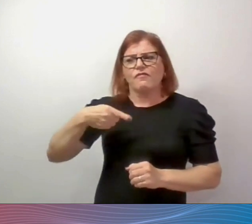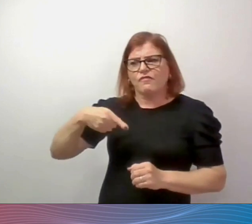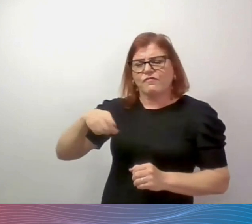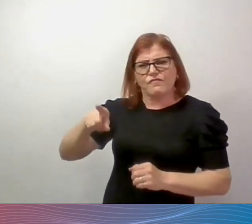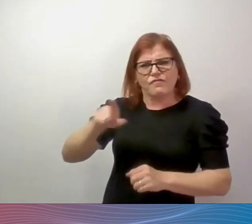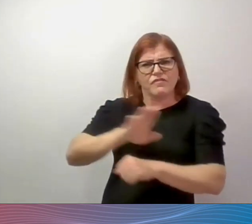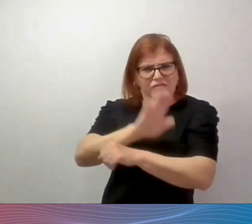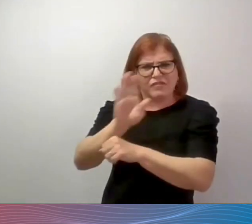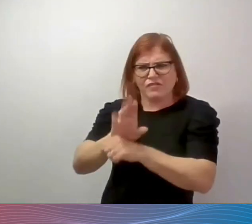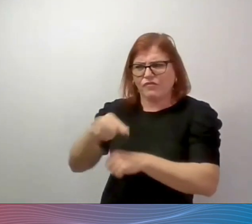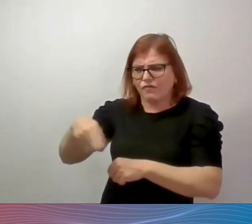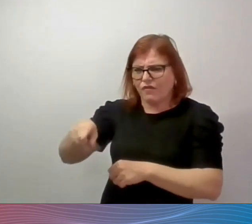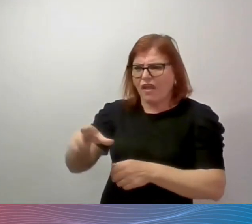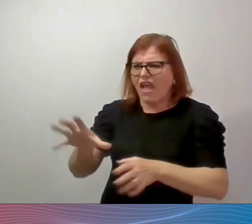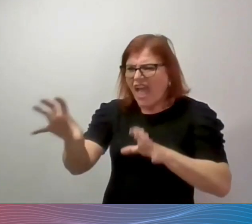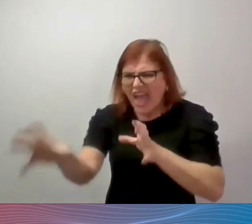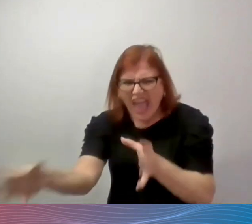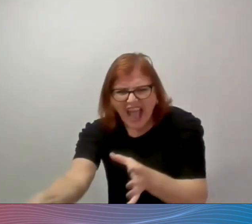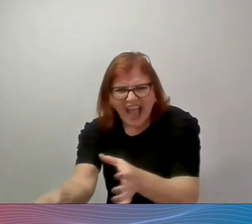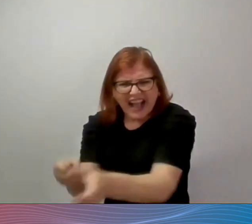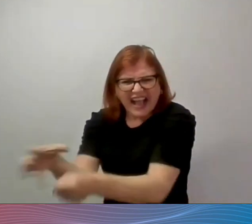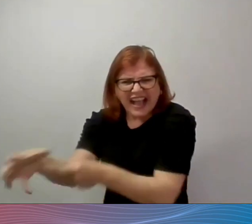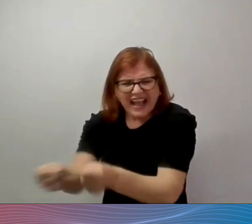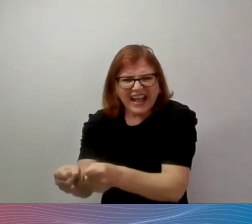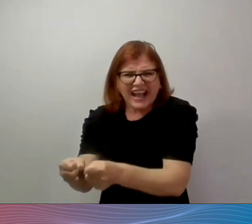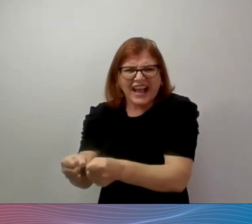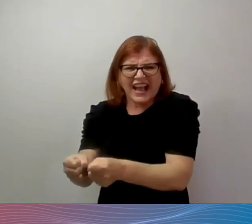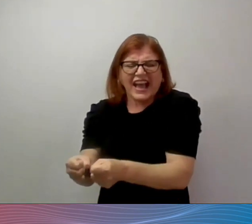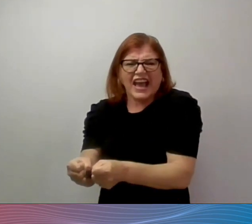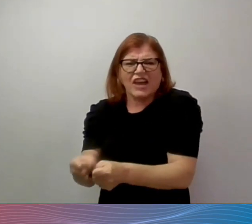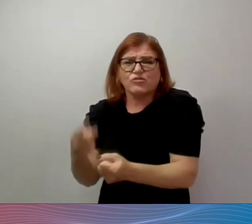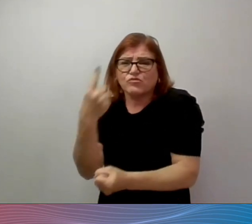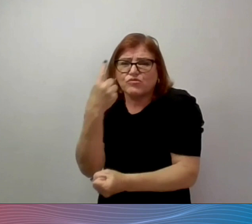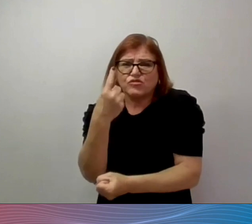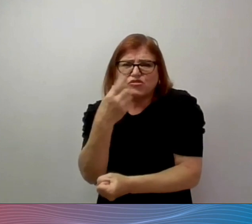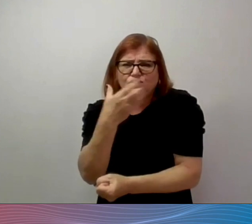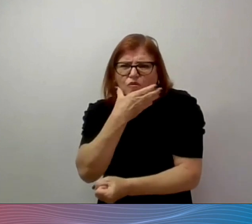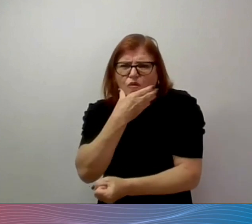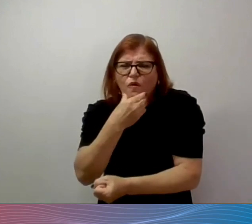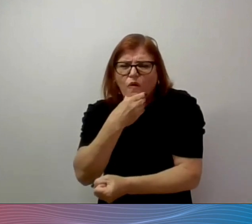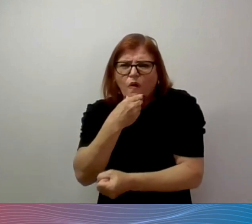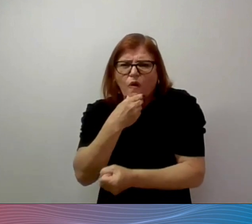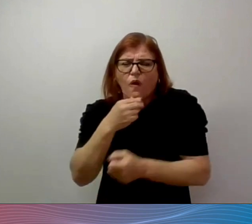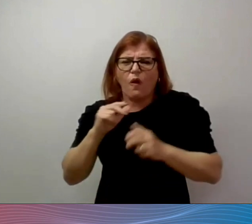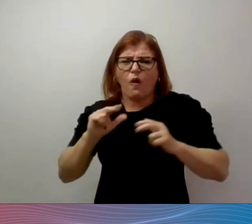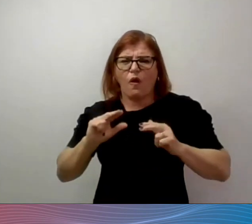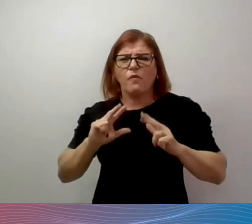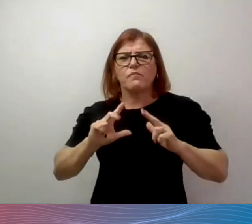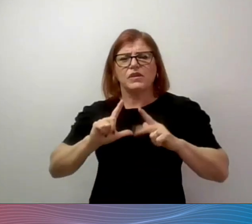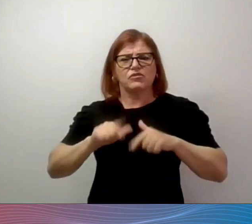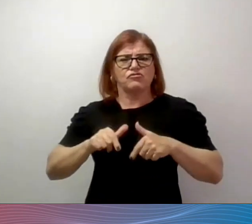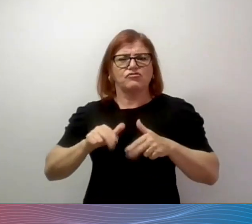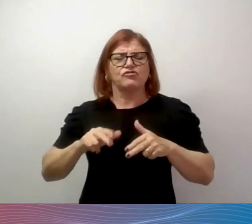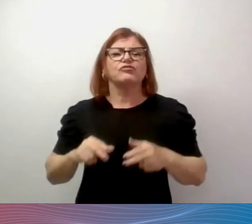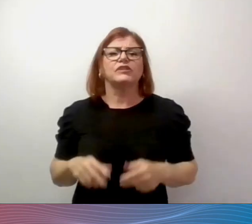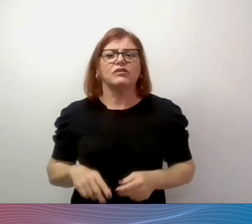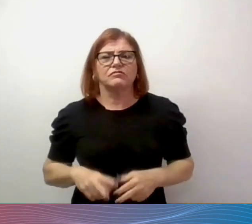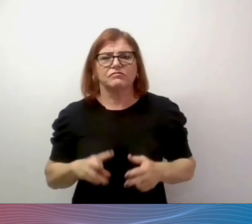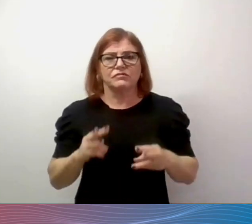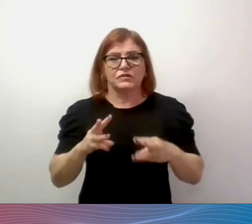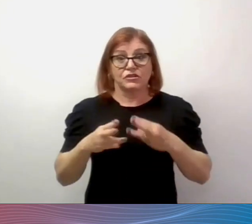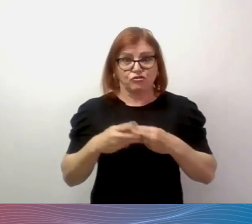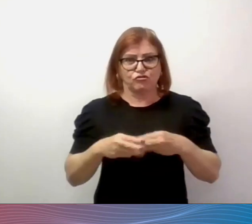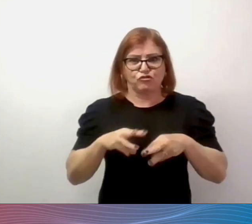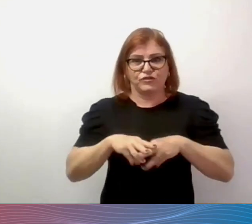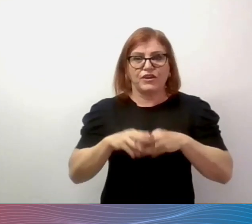will grab the sleeve of a Jewish man. Para dizer que nós vamos com vocês porque ouvimos dizer que Deus é com vocês. And they